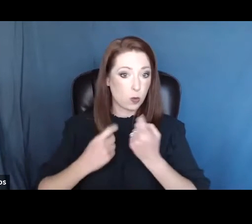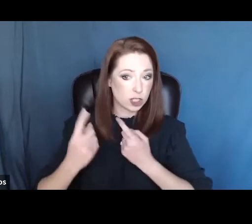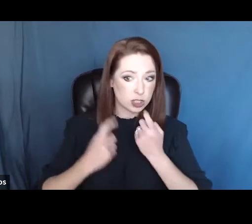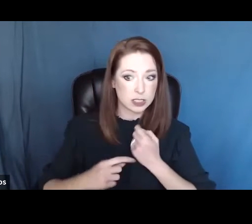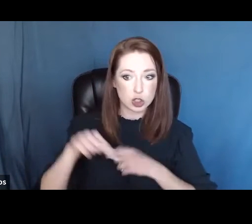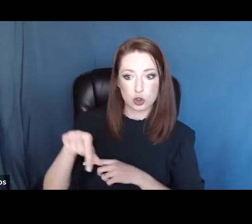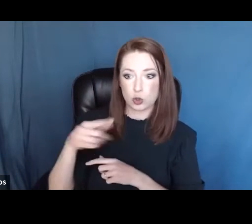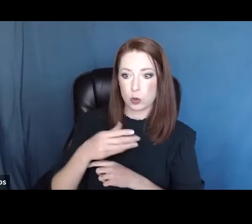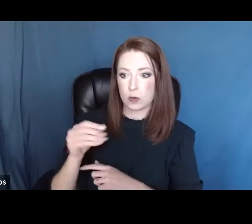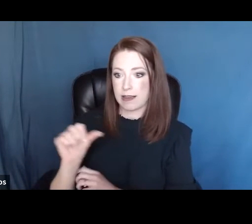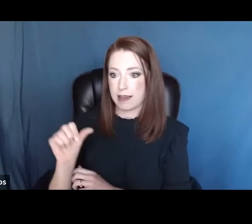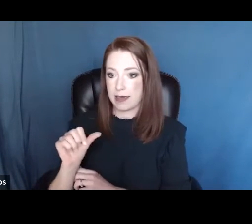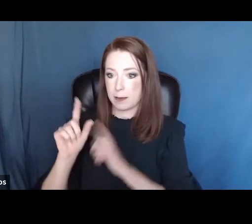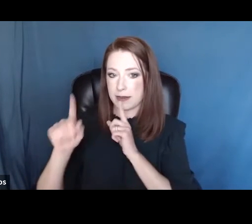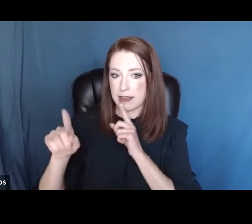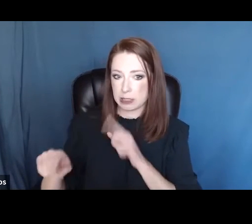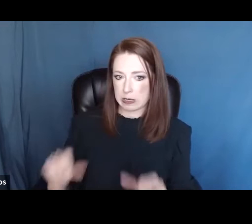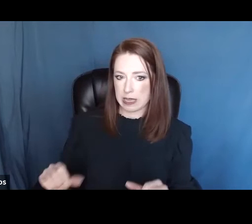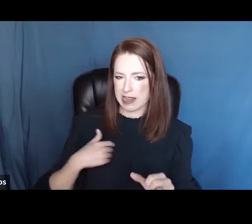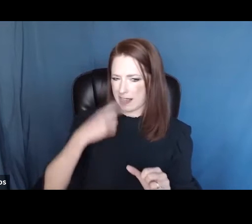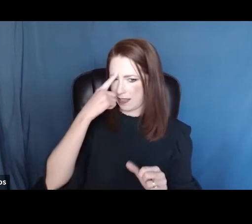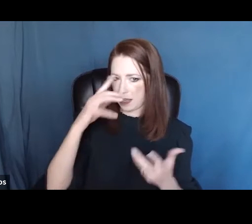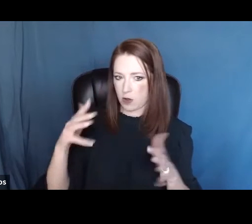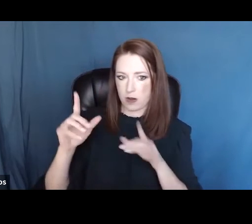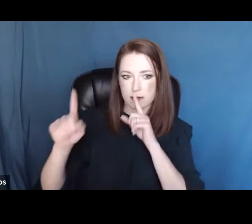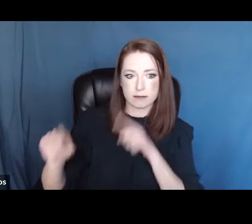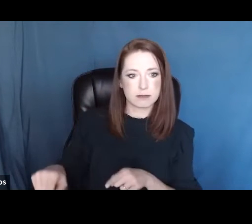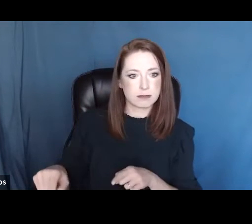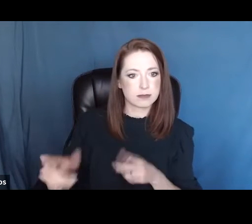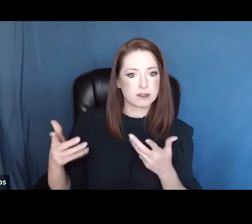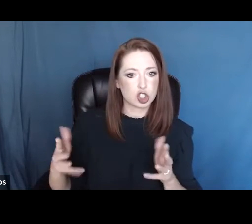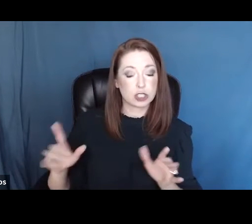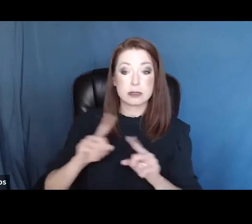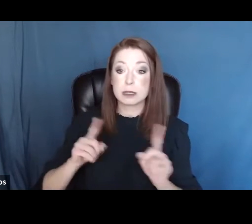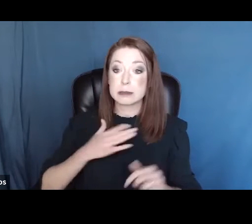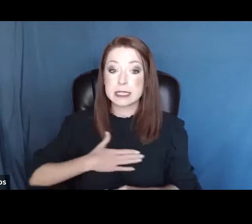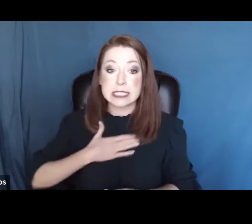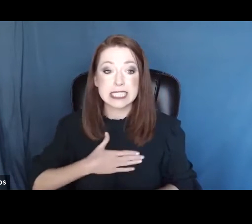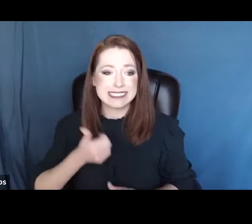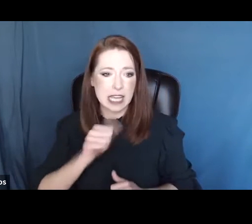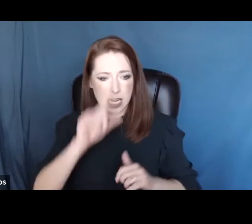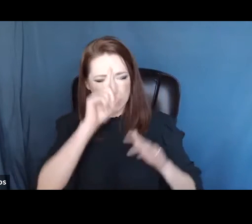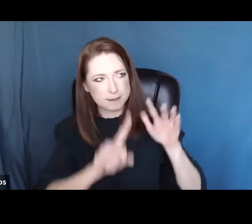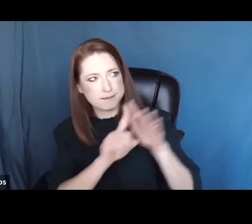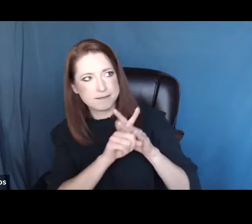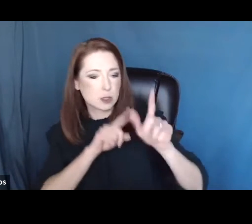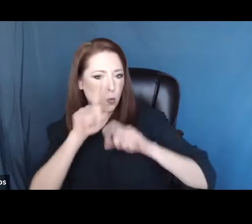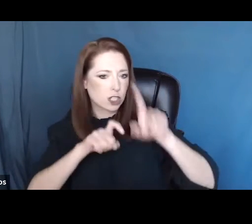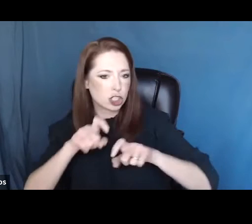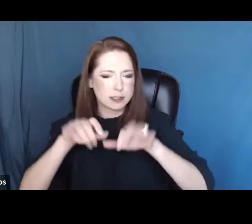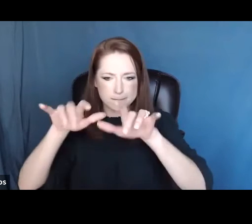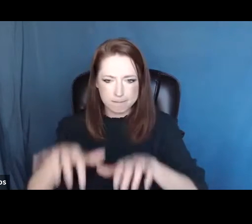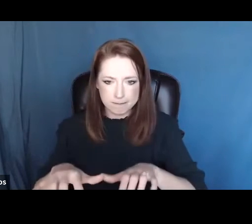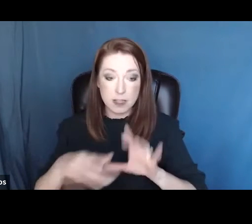think maybe mostly things got addressed there, but please put any questions that you might have about the